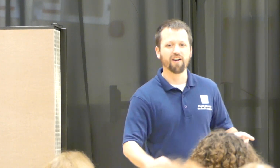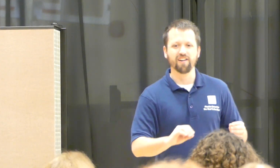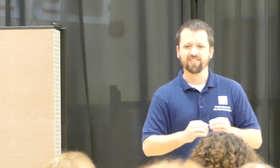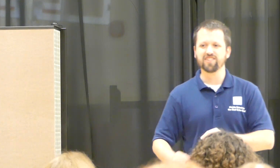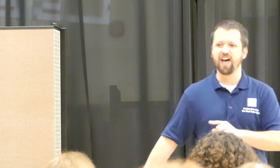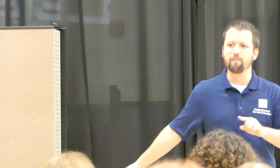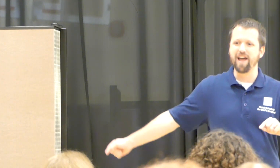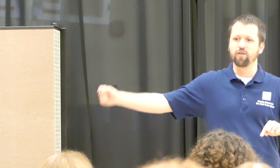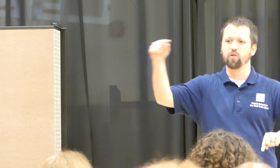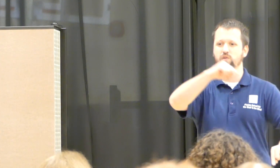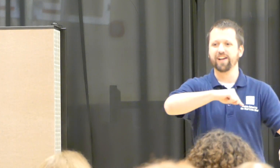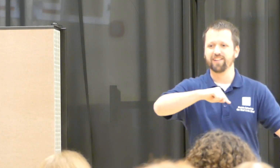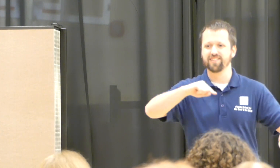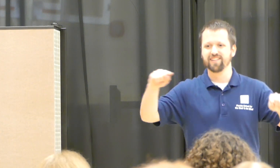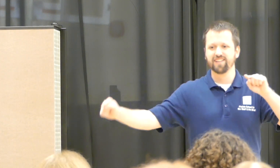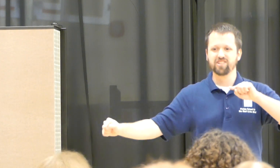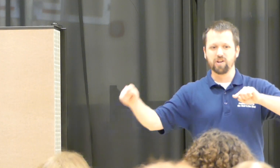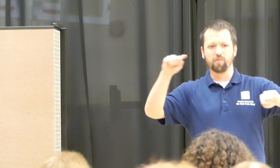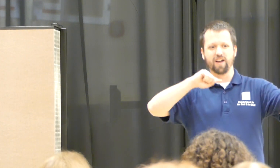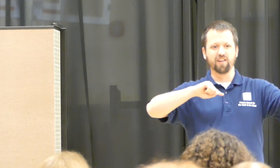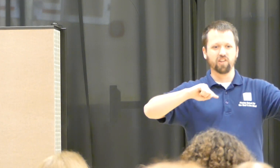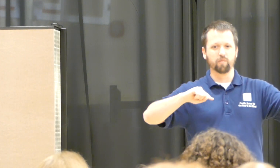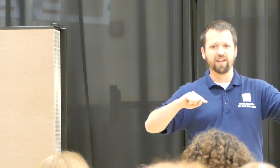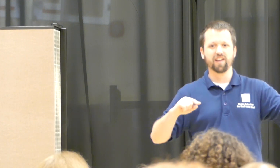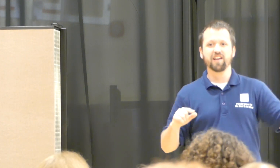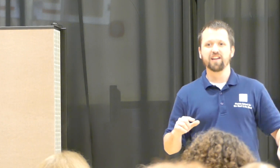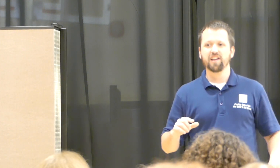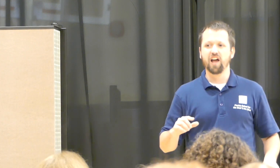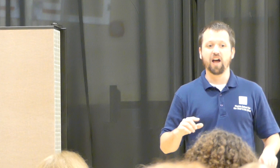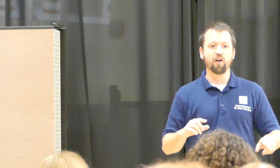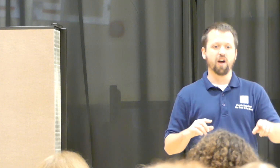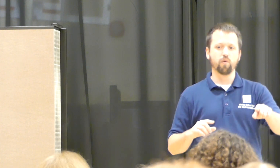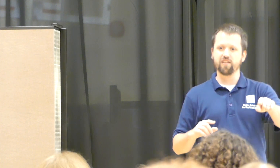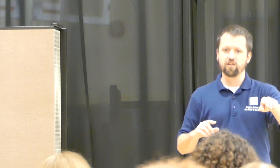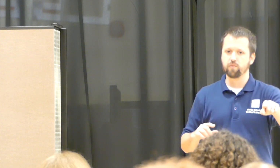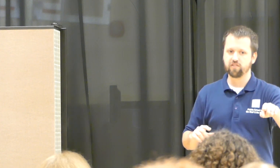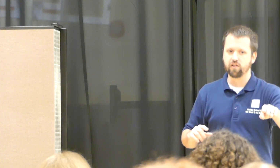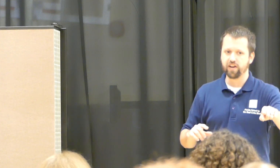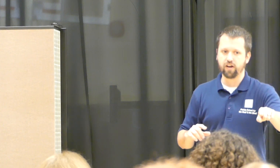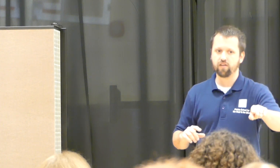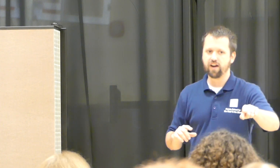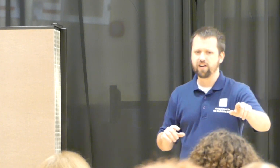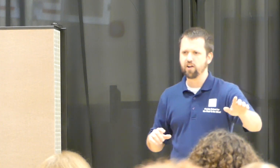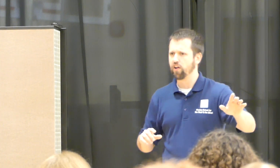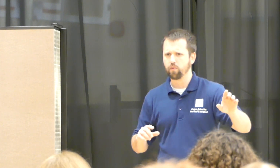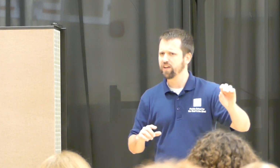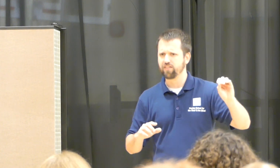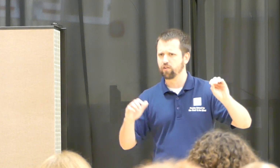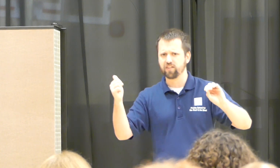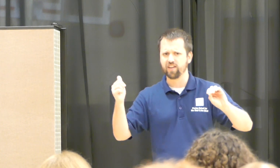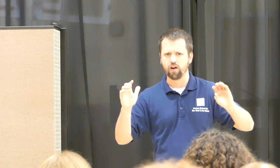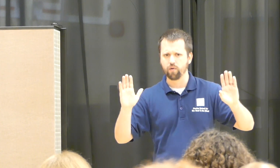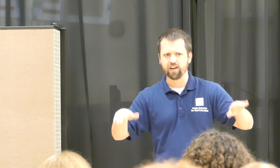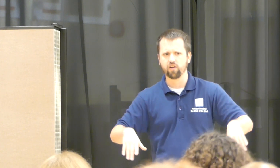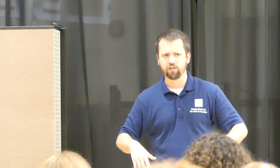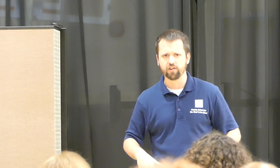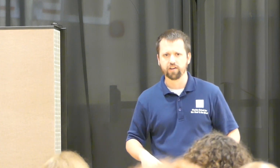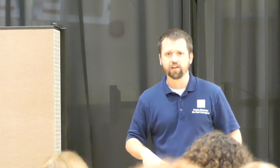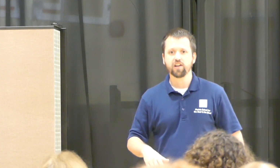Numbers. Let's hop back real quick. Let's jump around a little bit. We're going to start with 0 now. I already know y'all get 0 to 10 already.